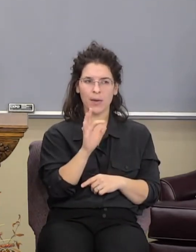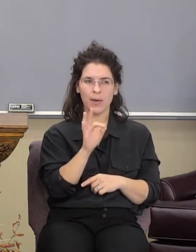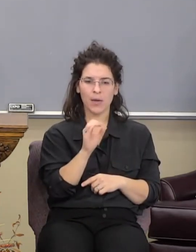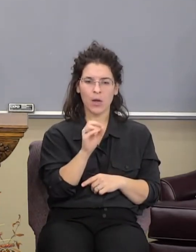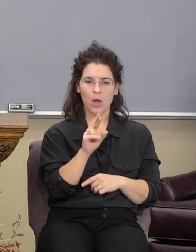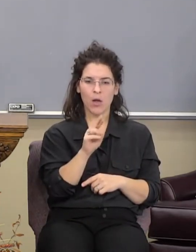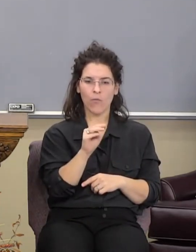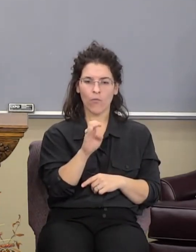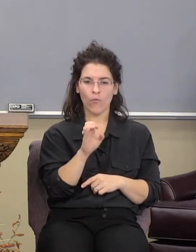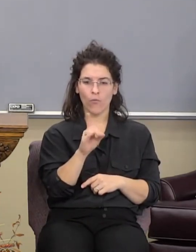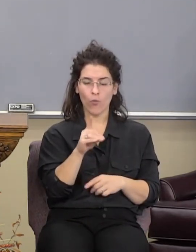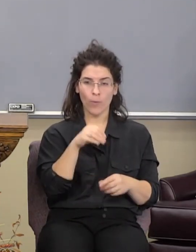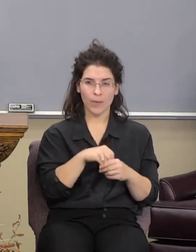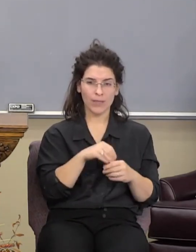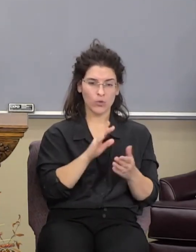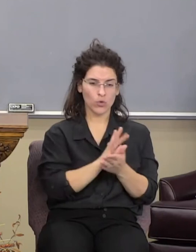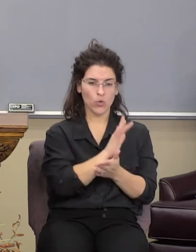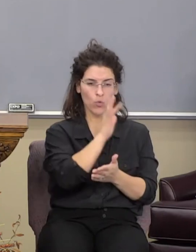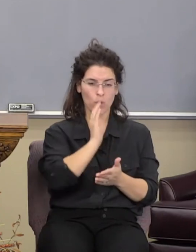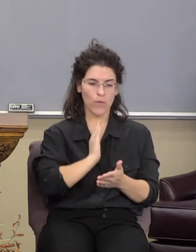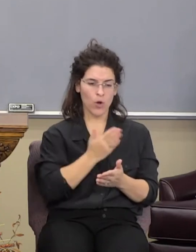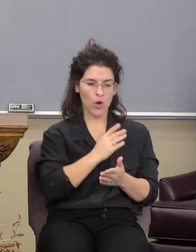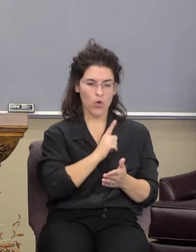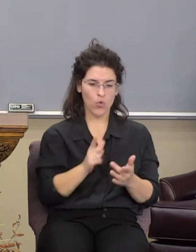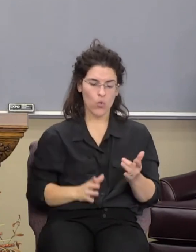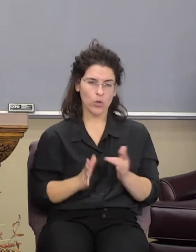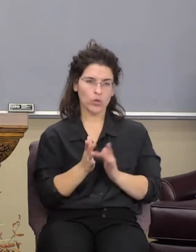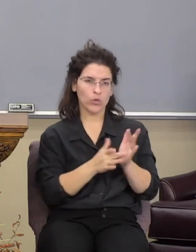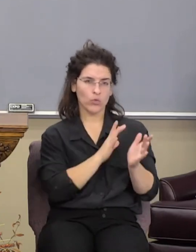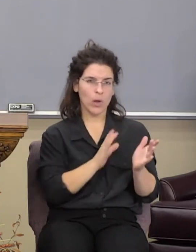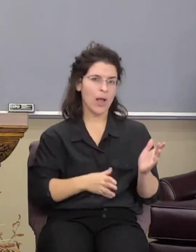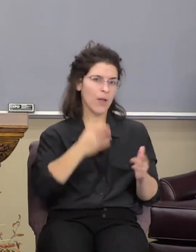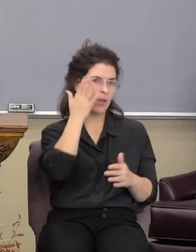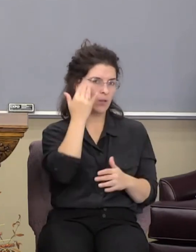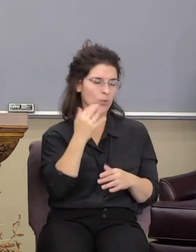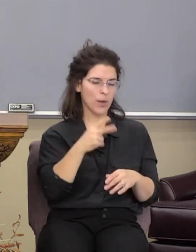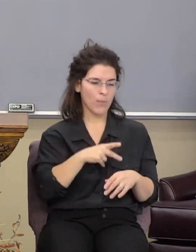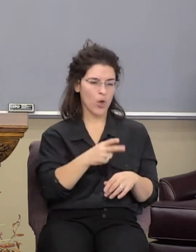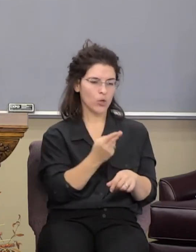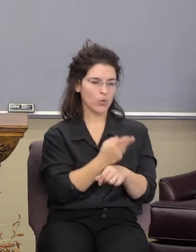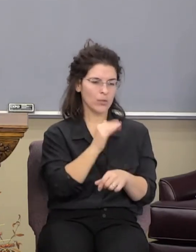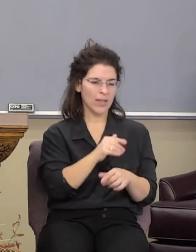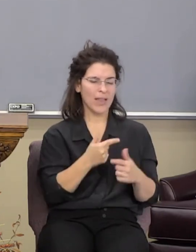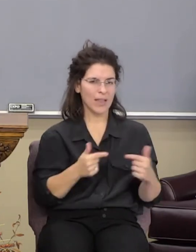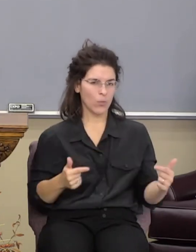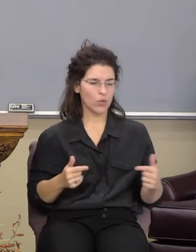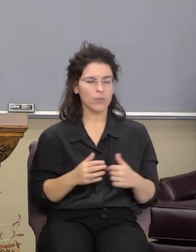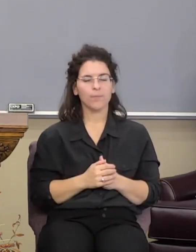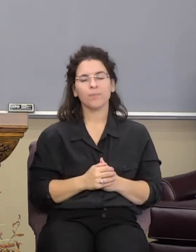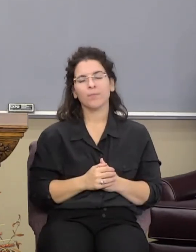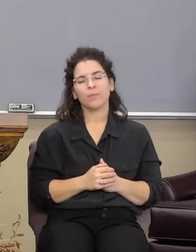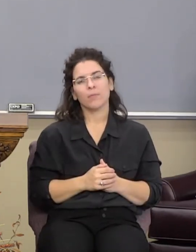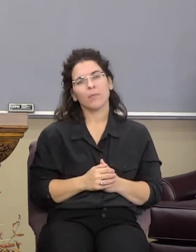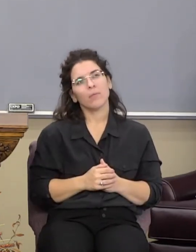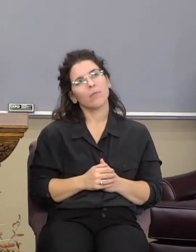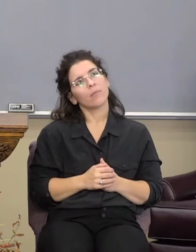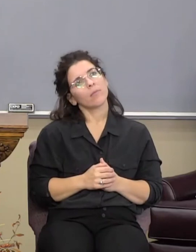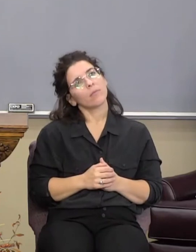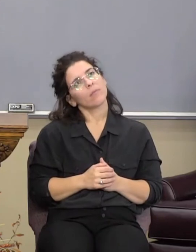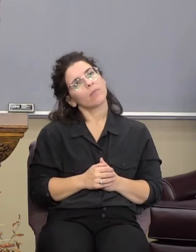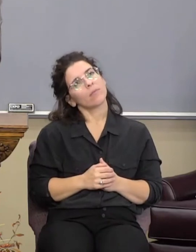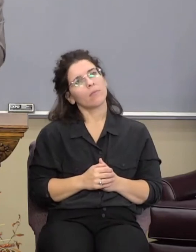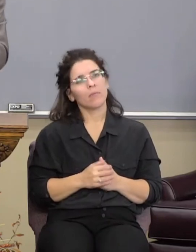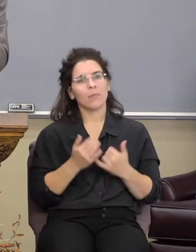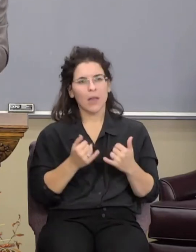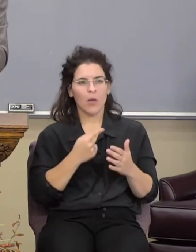the glory of our Lord Jesus Christ. That's why Paul is using that language. Now, what we'll do